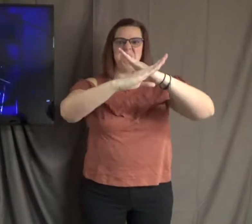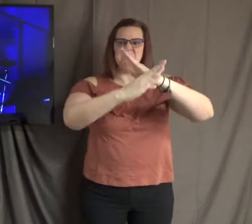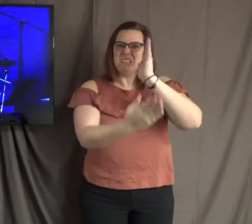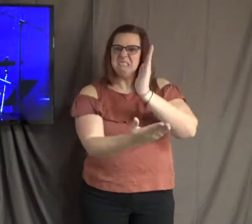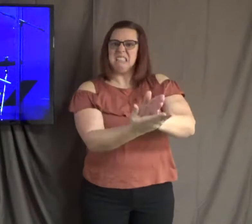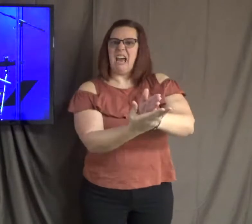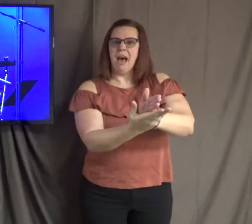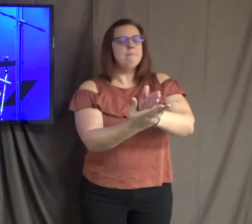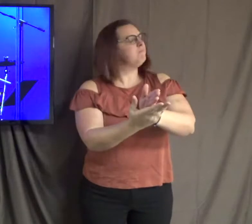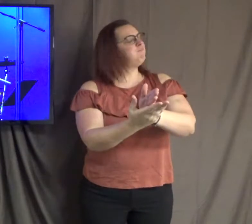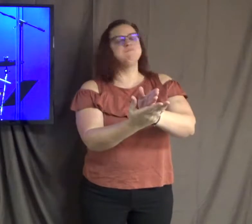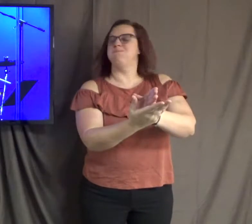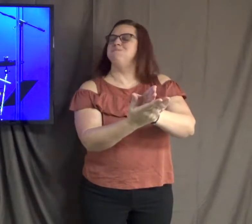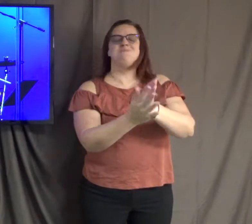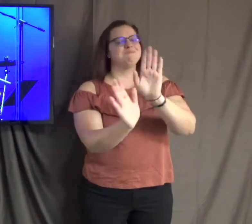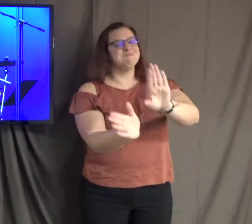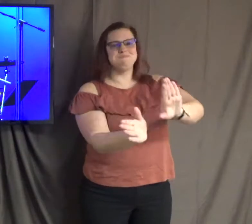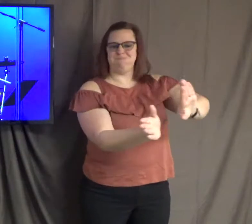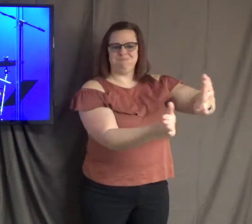your